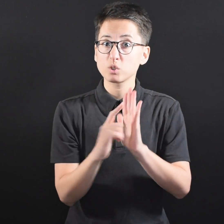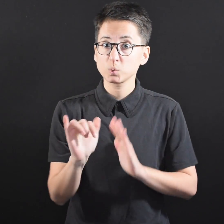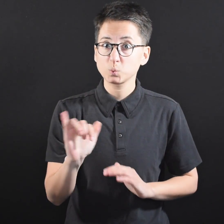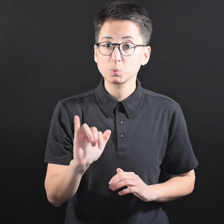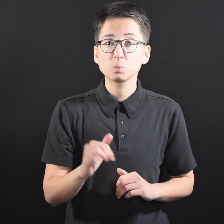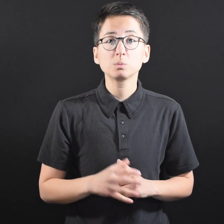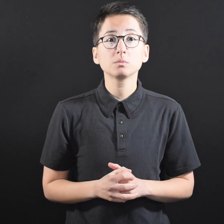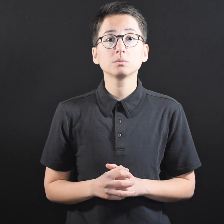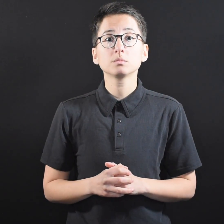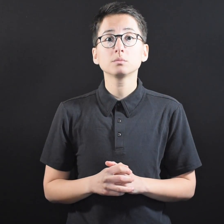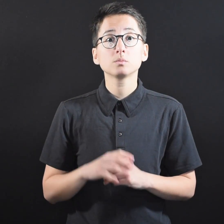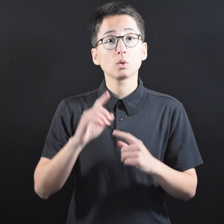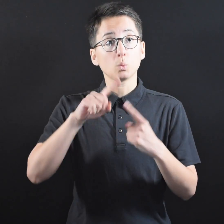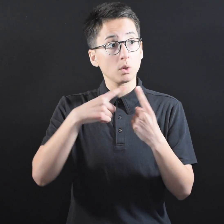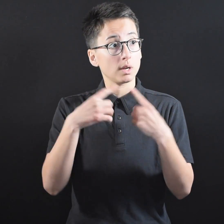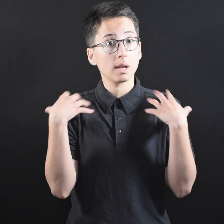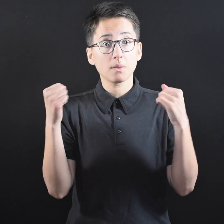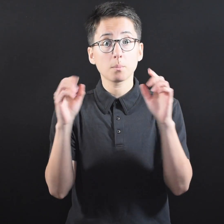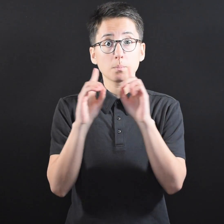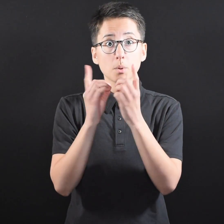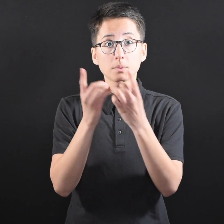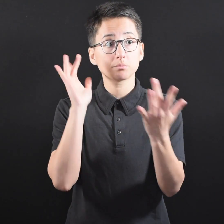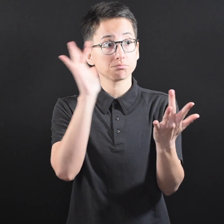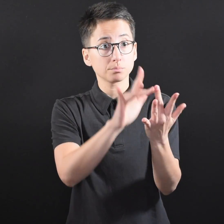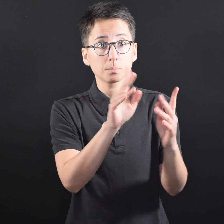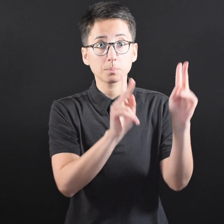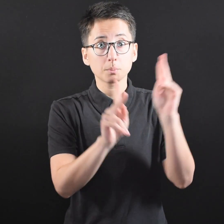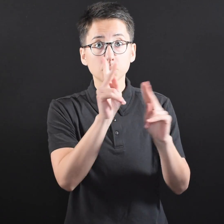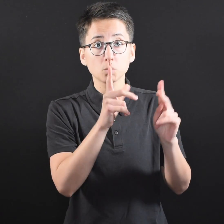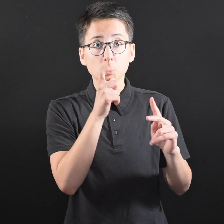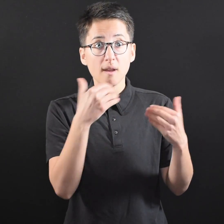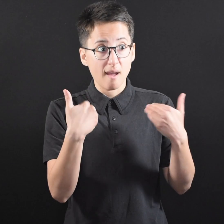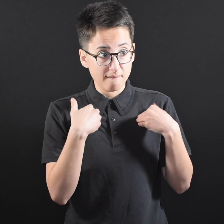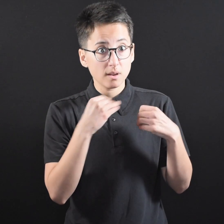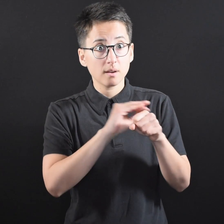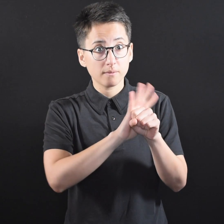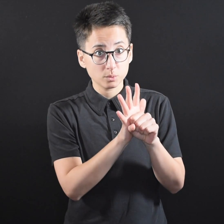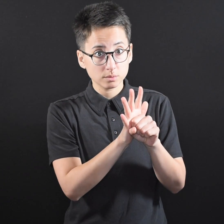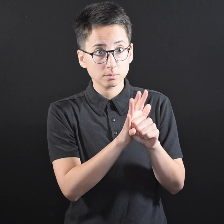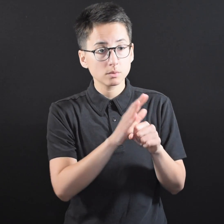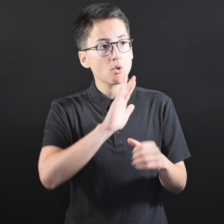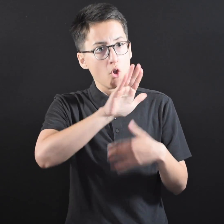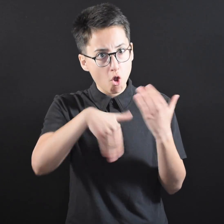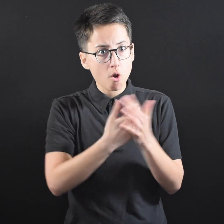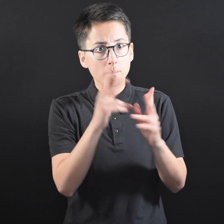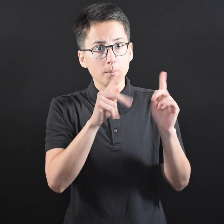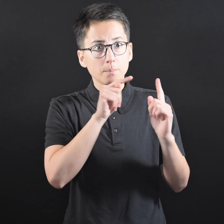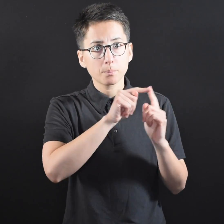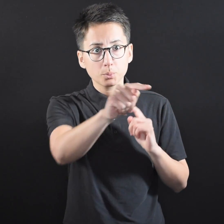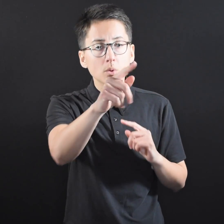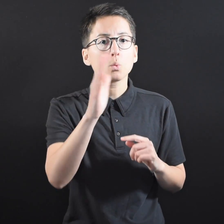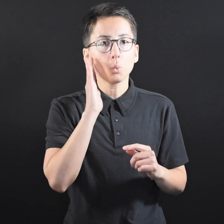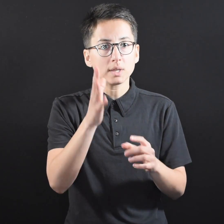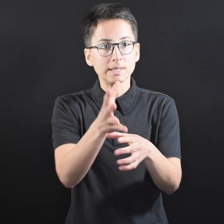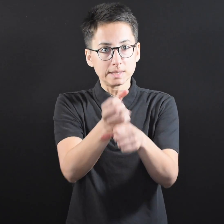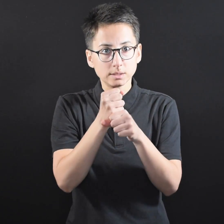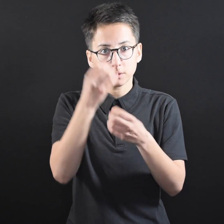law. People who test positive for COVID-19 get a detailed privacy notice when the health